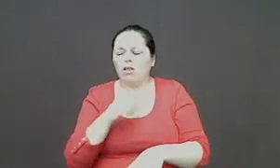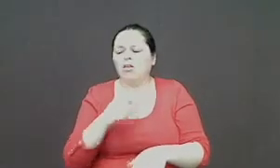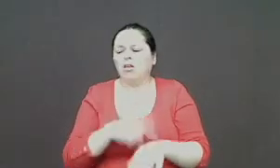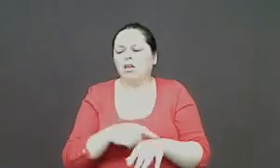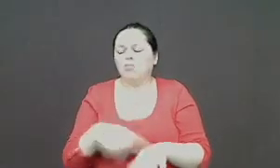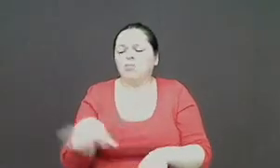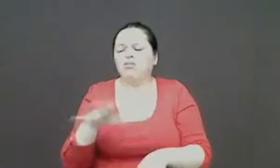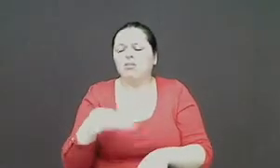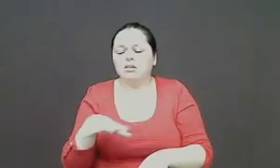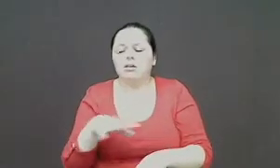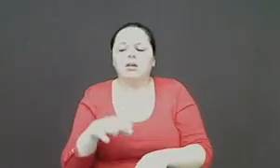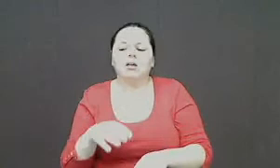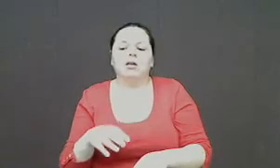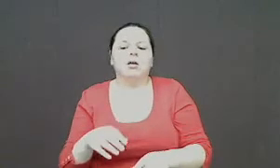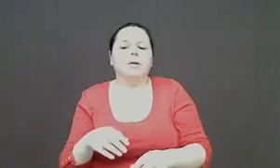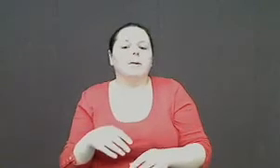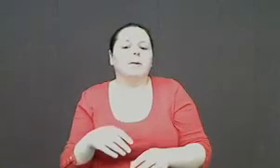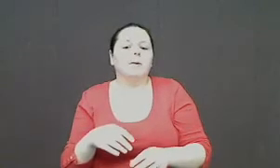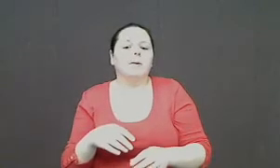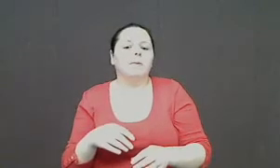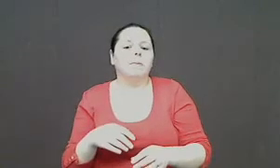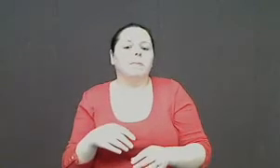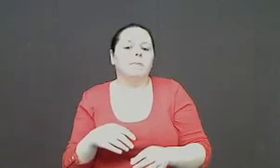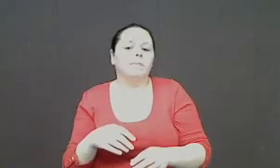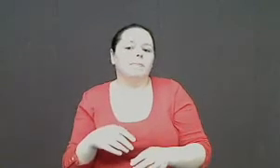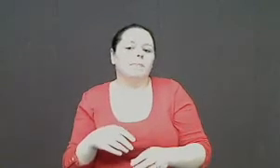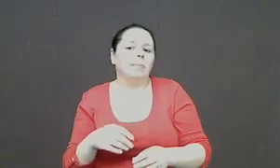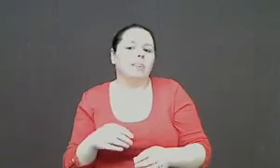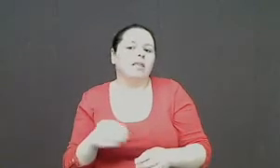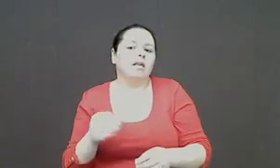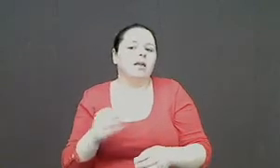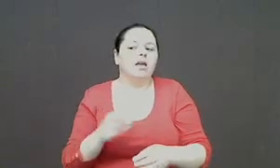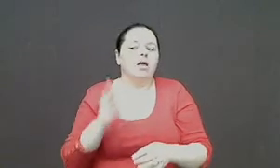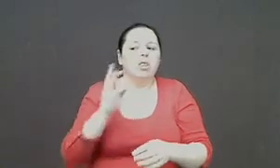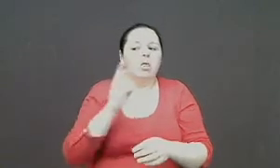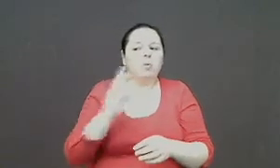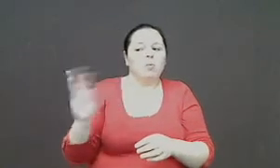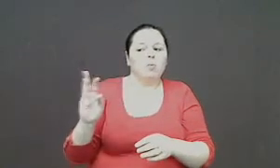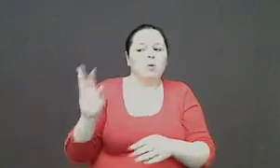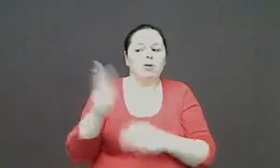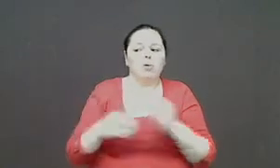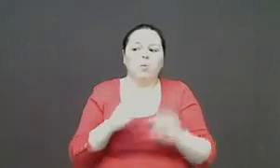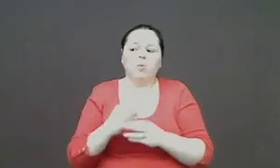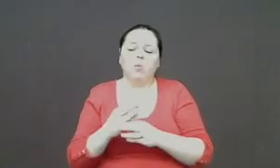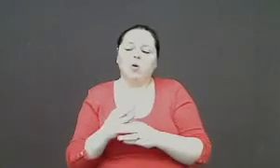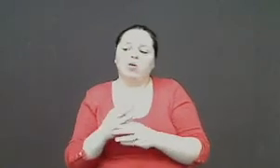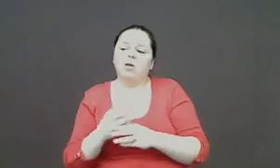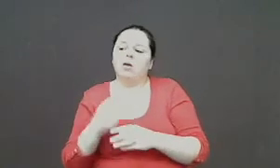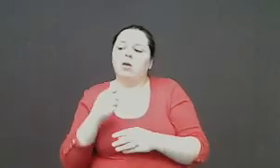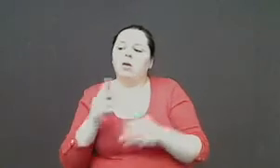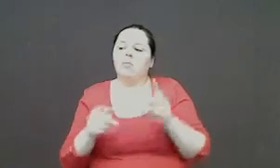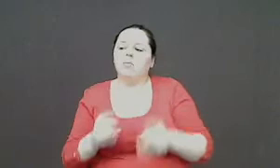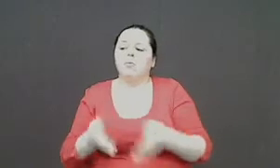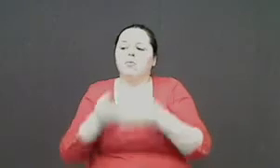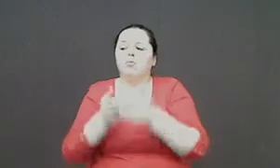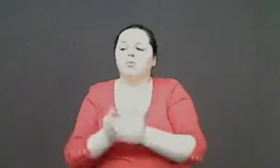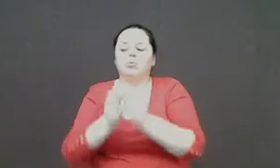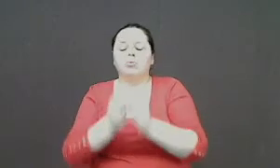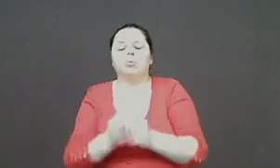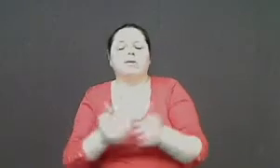most sailing, certainly in the Western world, was coastal sailing. People would move along the